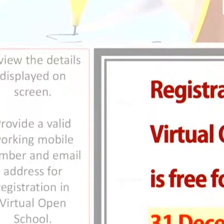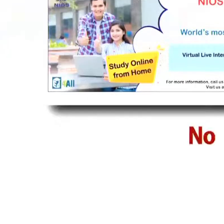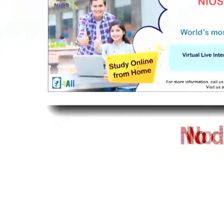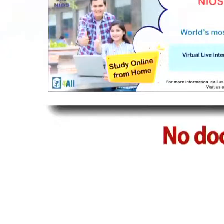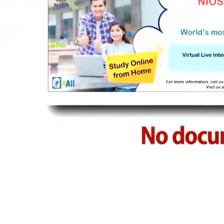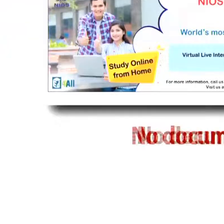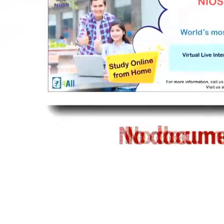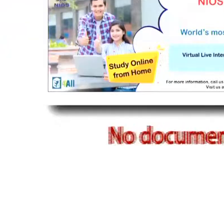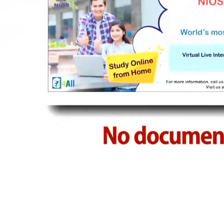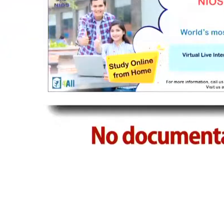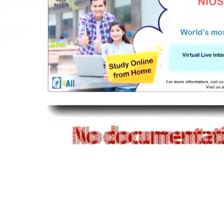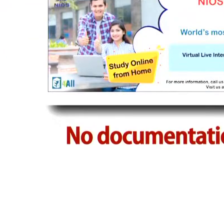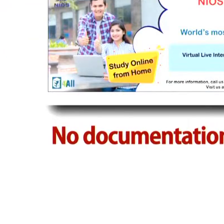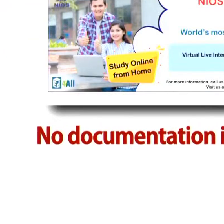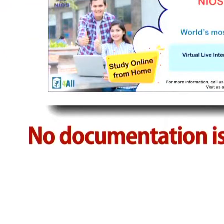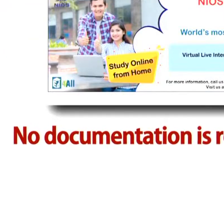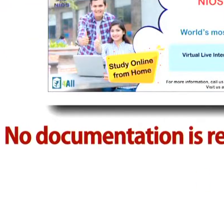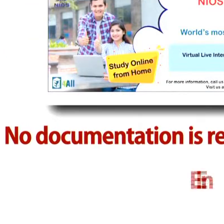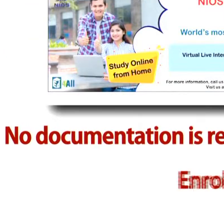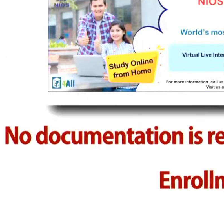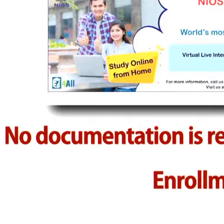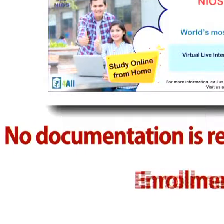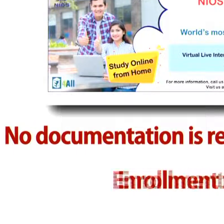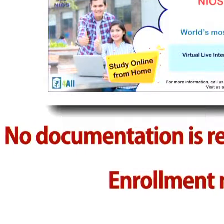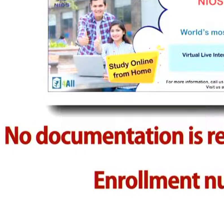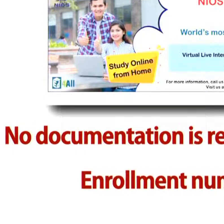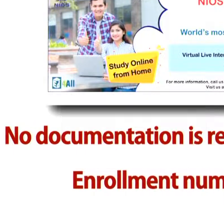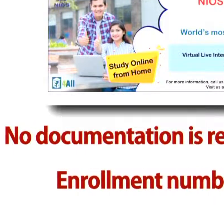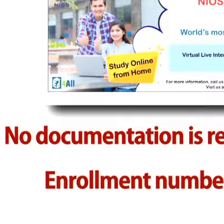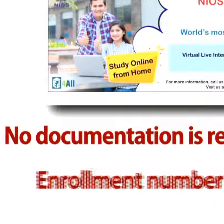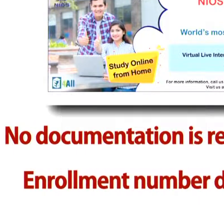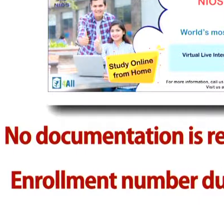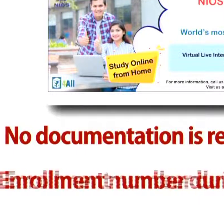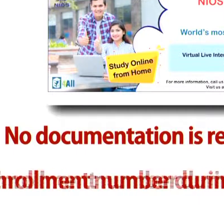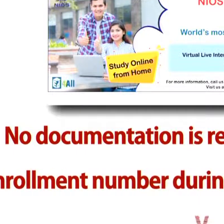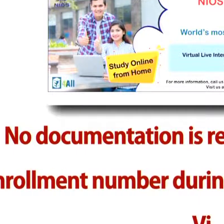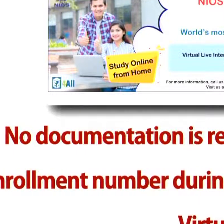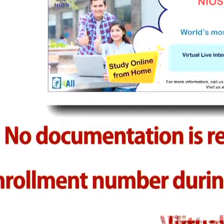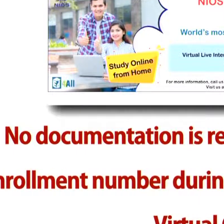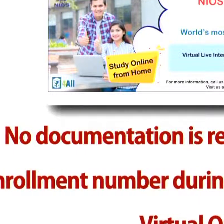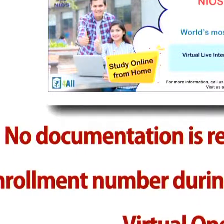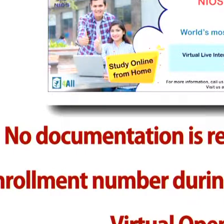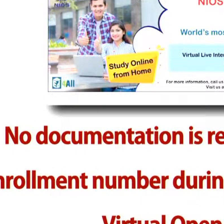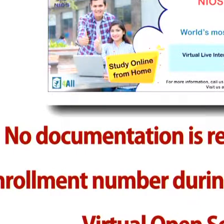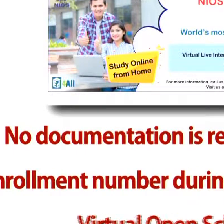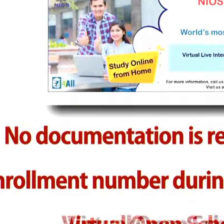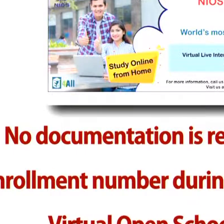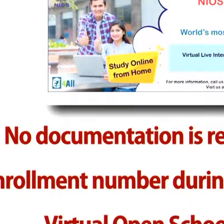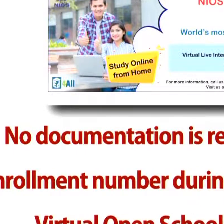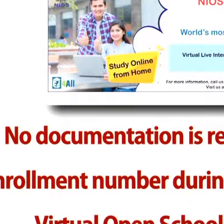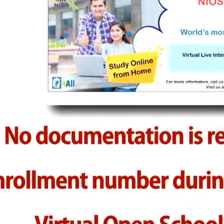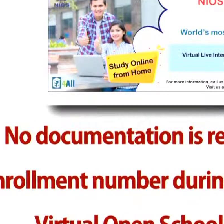No documentation is required along with enrollment number during the registration on Virtual Open School VOS